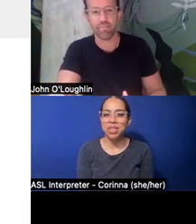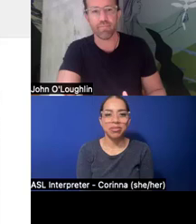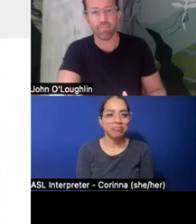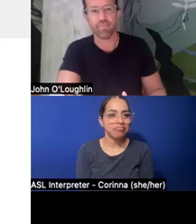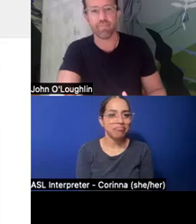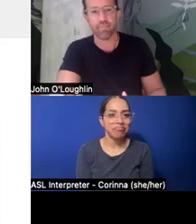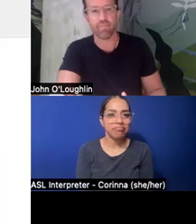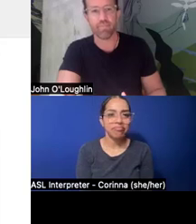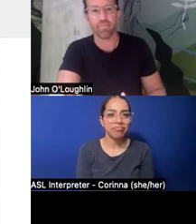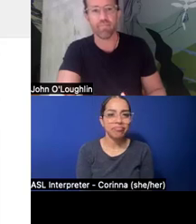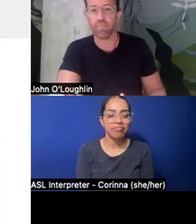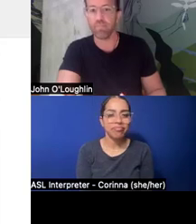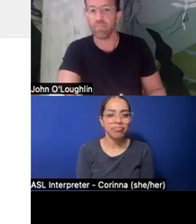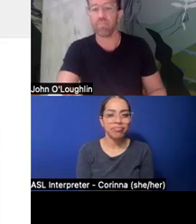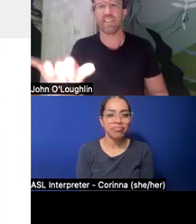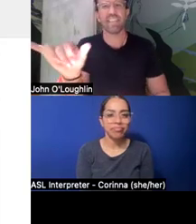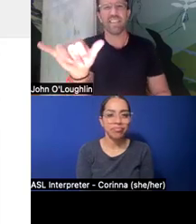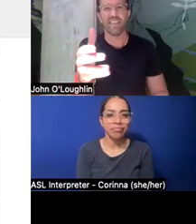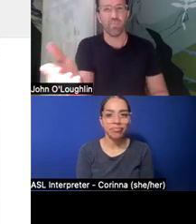same thing.